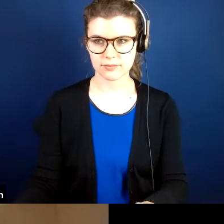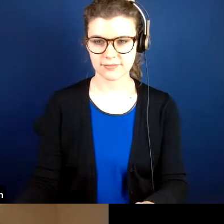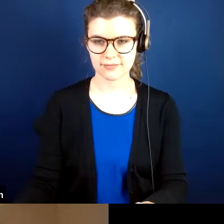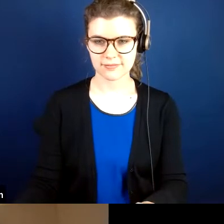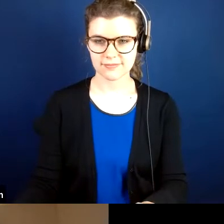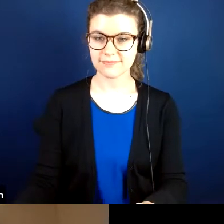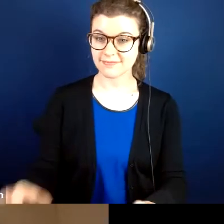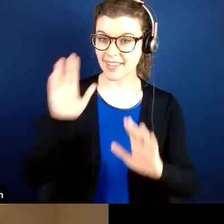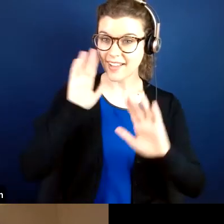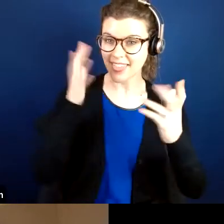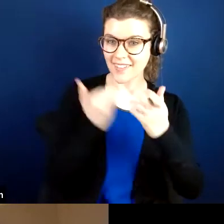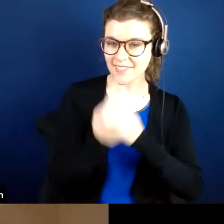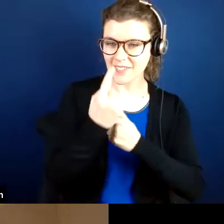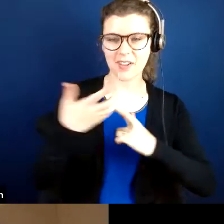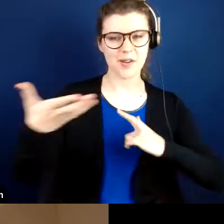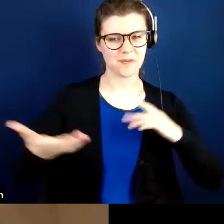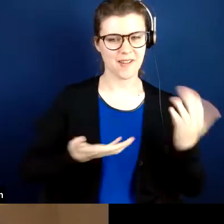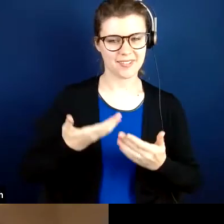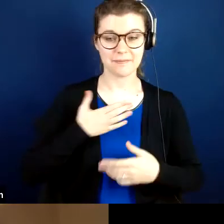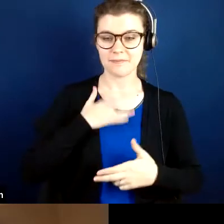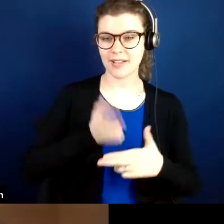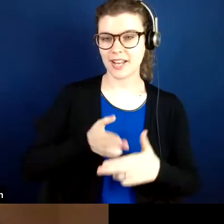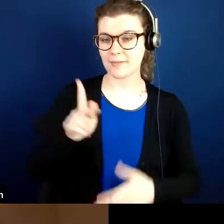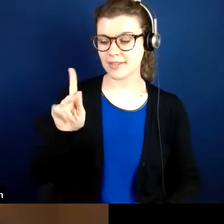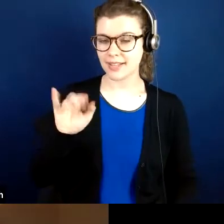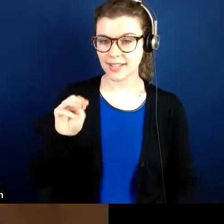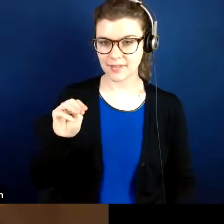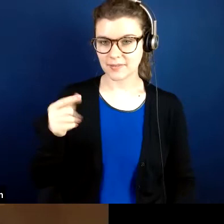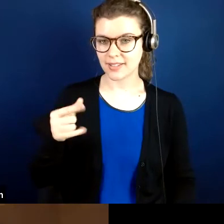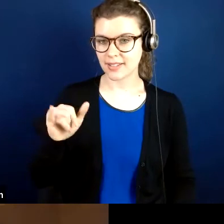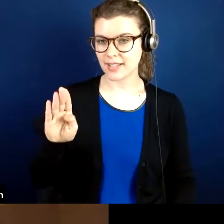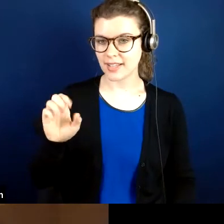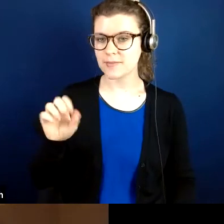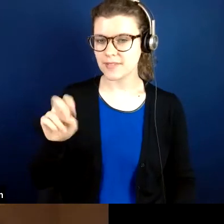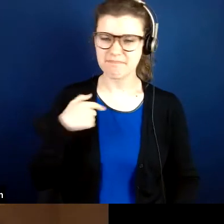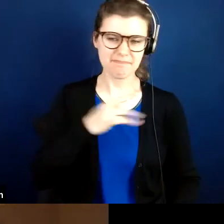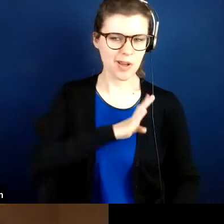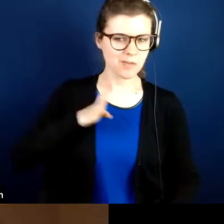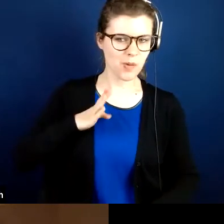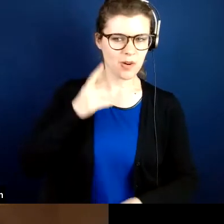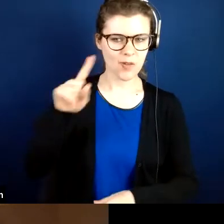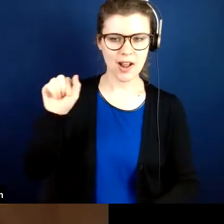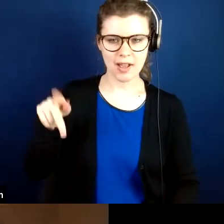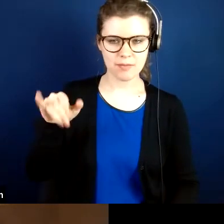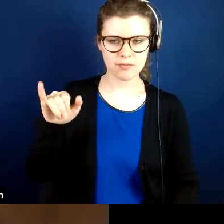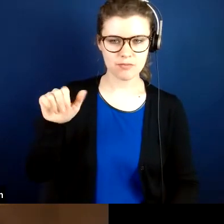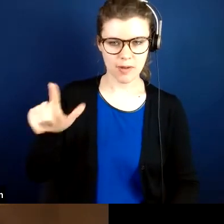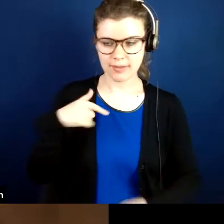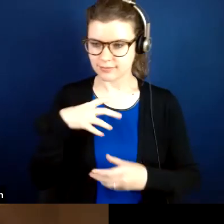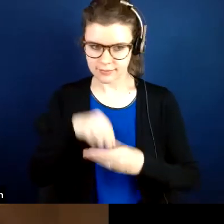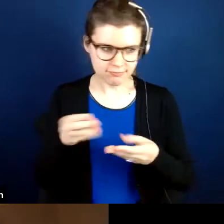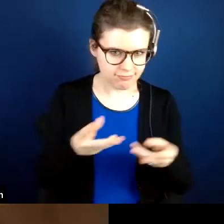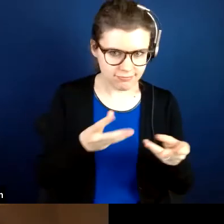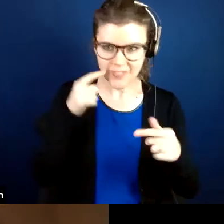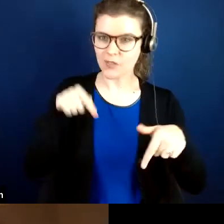Hello, everyone, and welcome. I am Kim Gibson, an April board member and facilitator of the call today. Thank